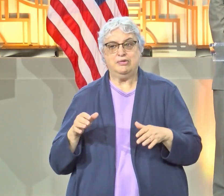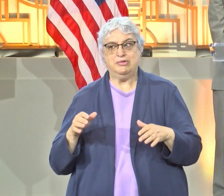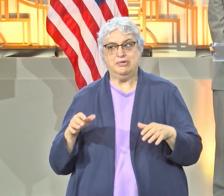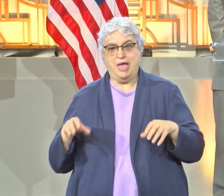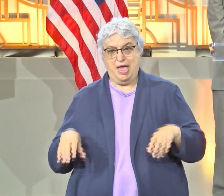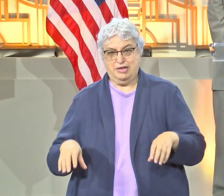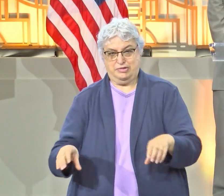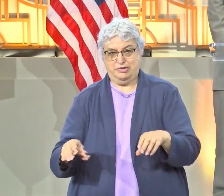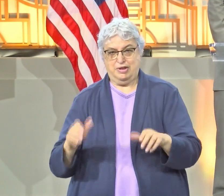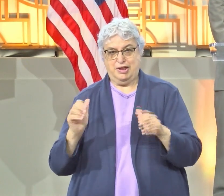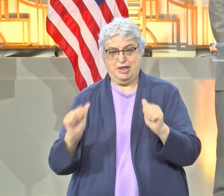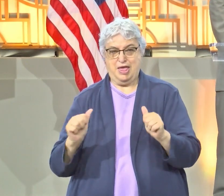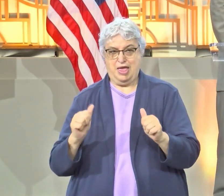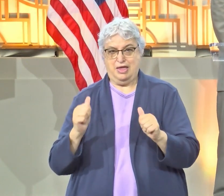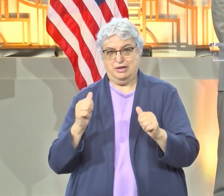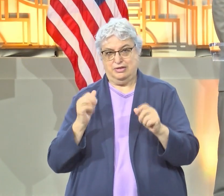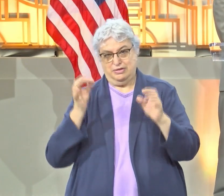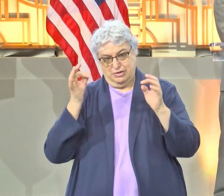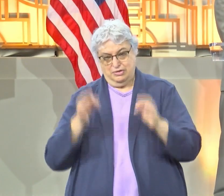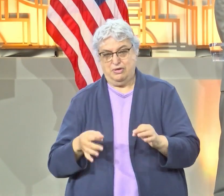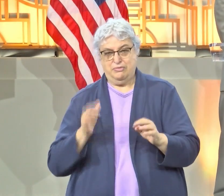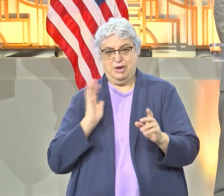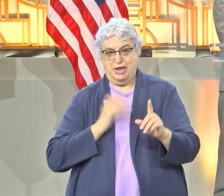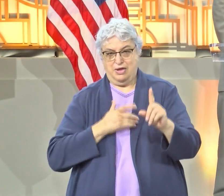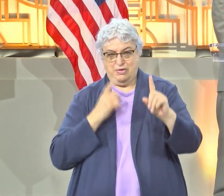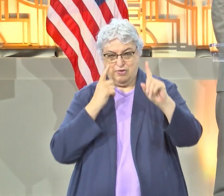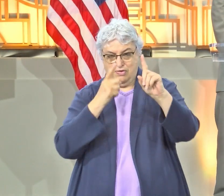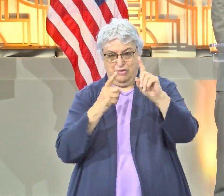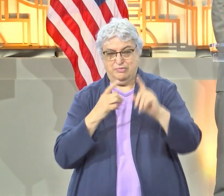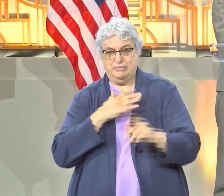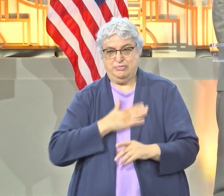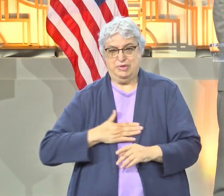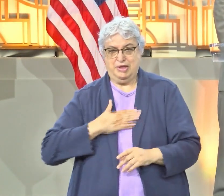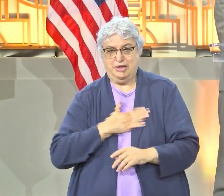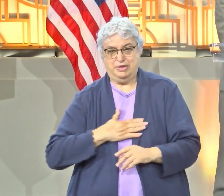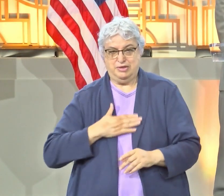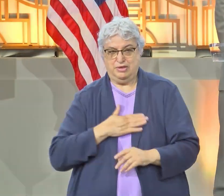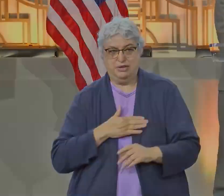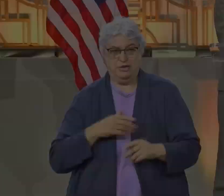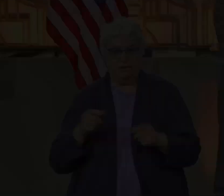much dictate our destiny. So please govern yourselves accordingly.